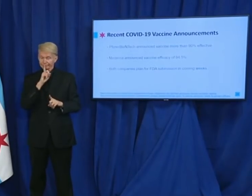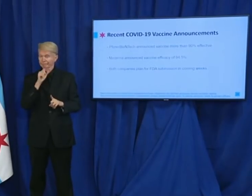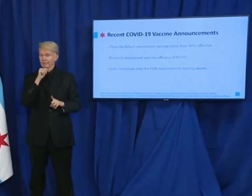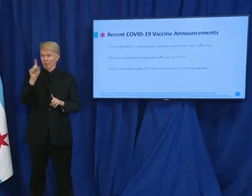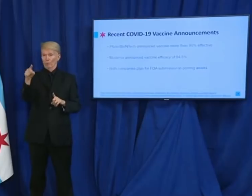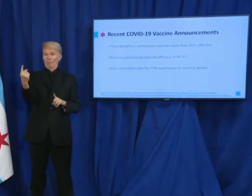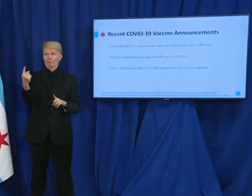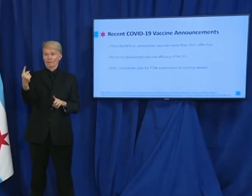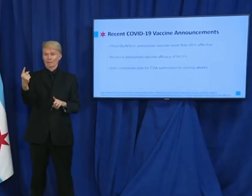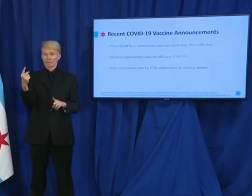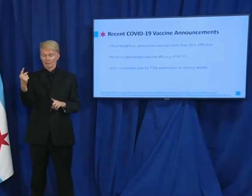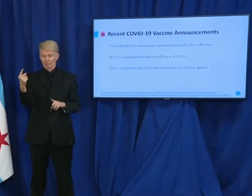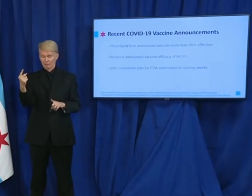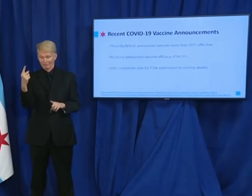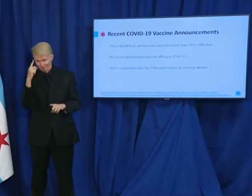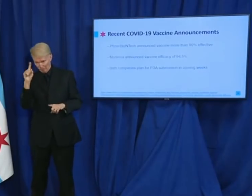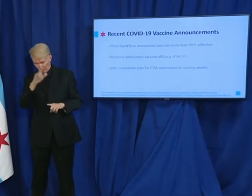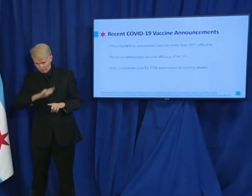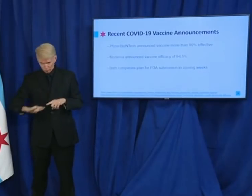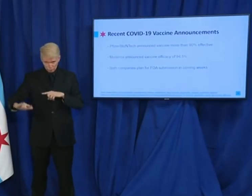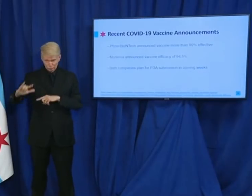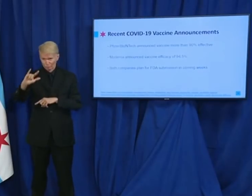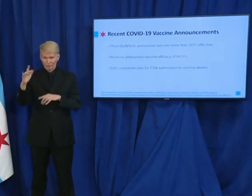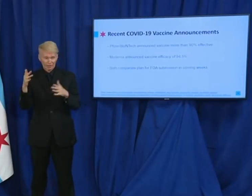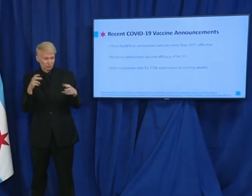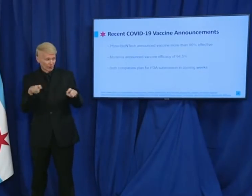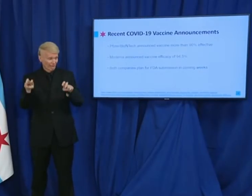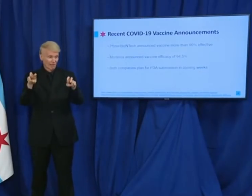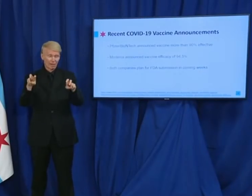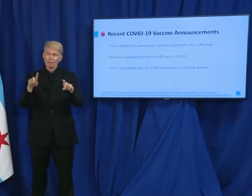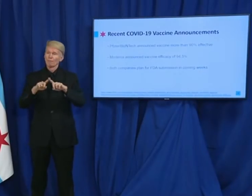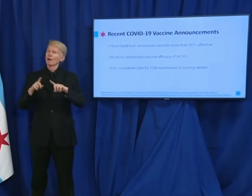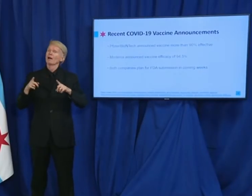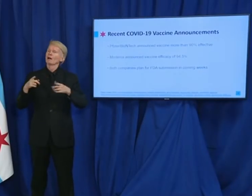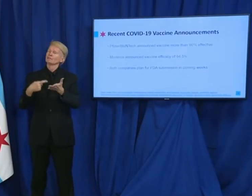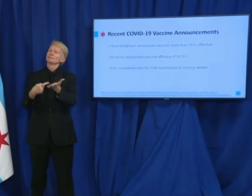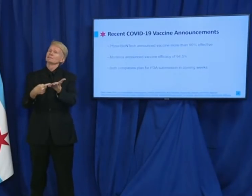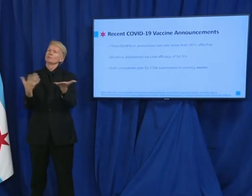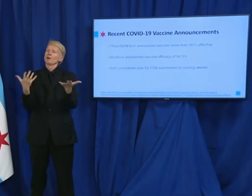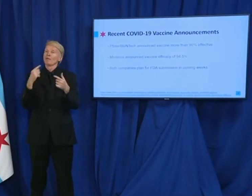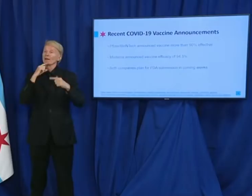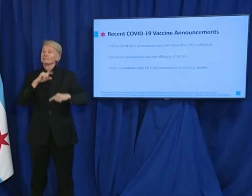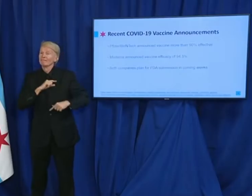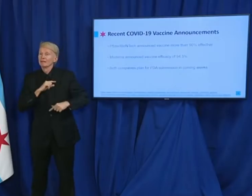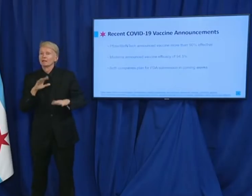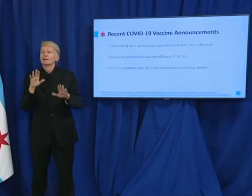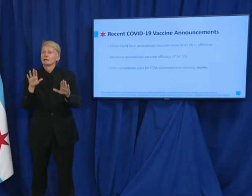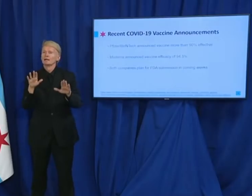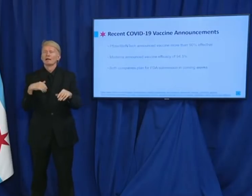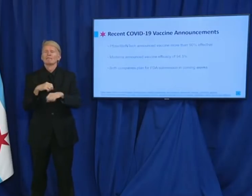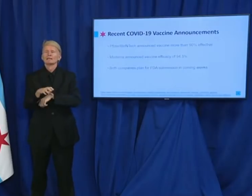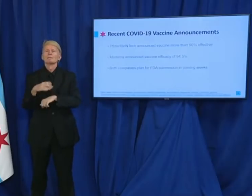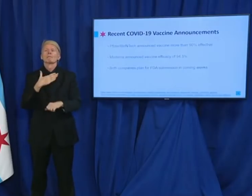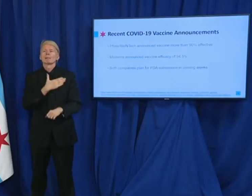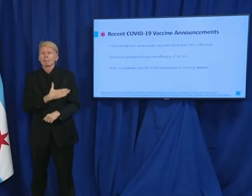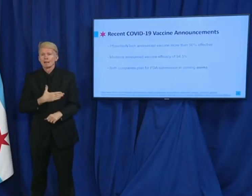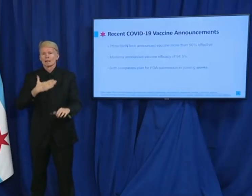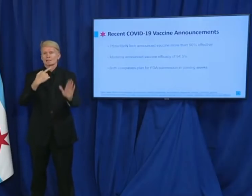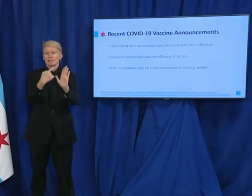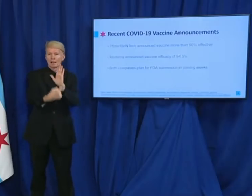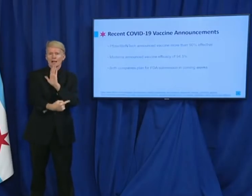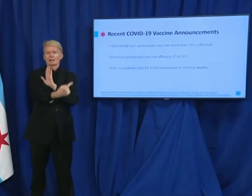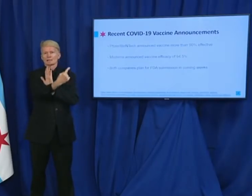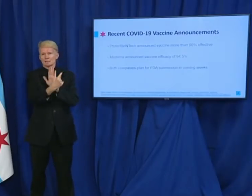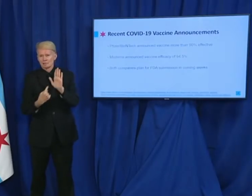haven't covered your Thanksgiving plans yet with your friends and family, please do cancel your